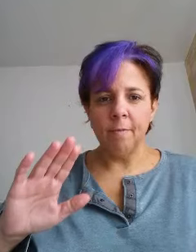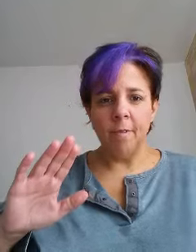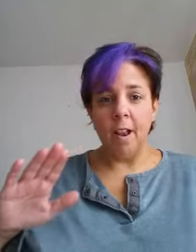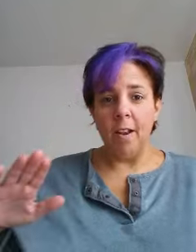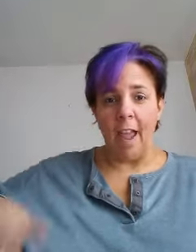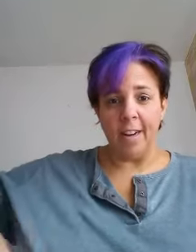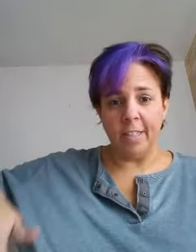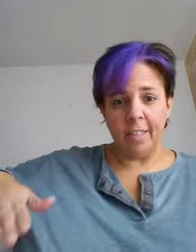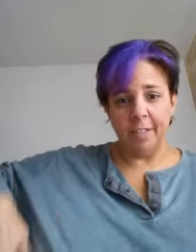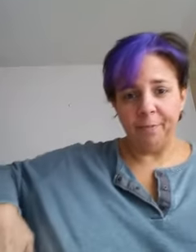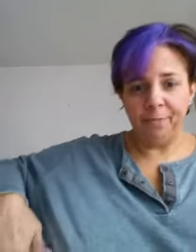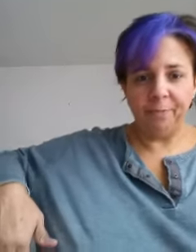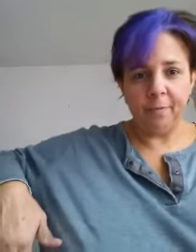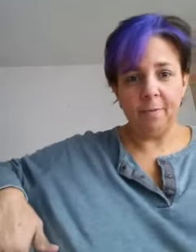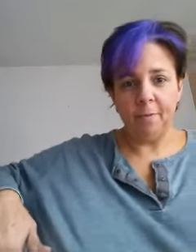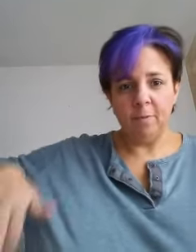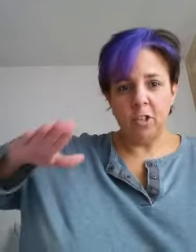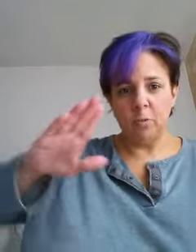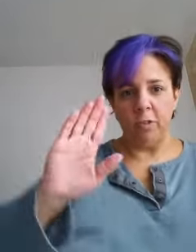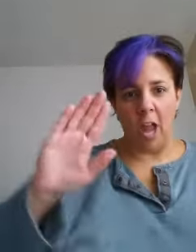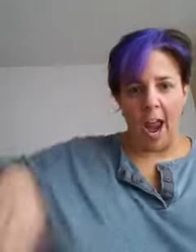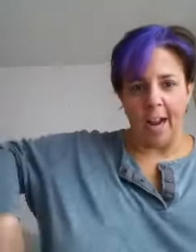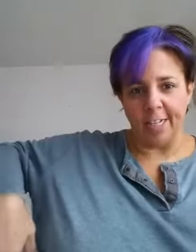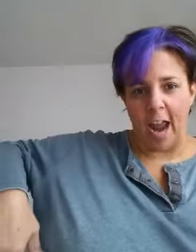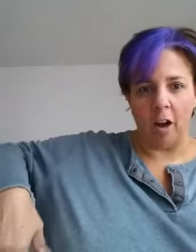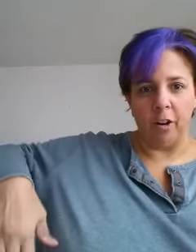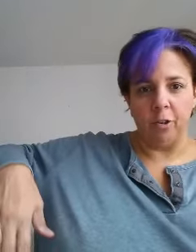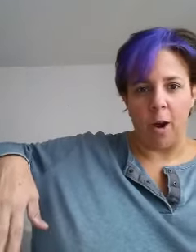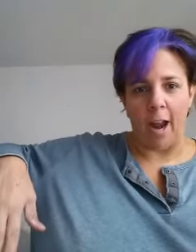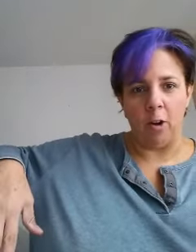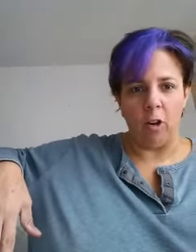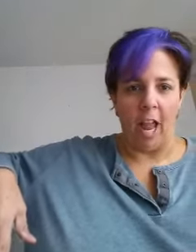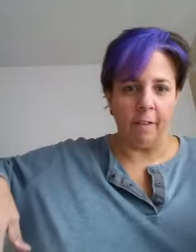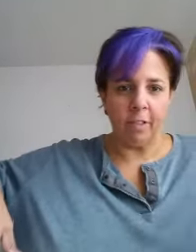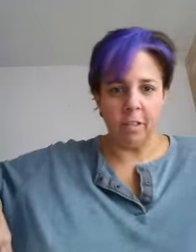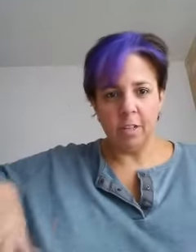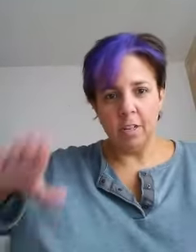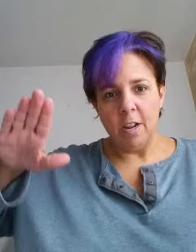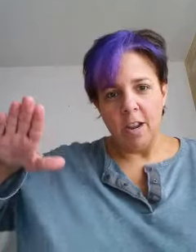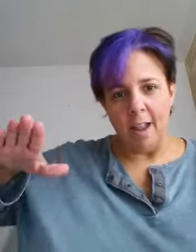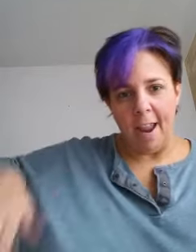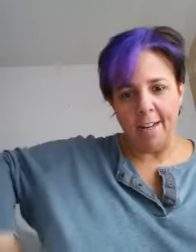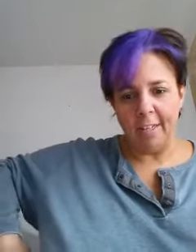Late. With your hand down on the right or left. Late.